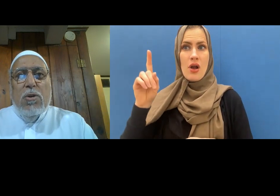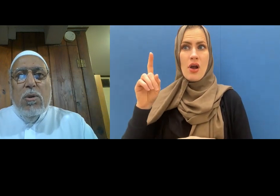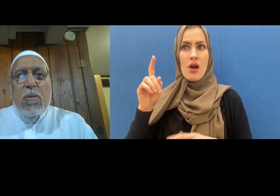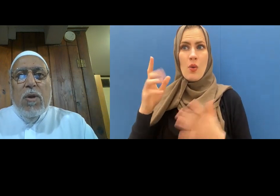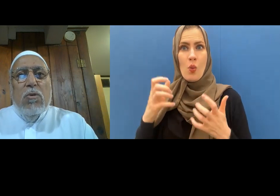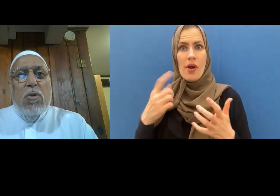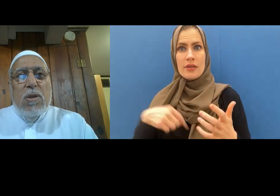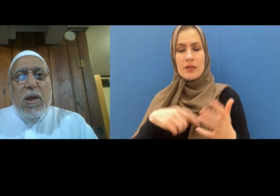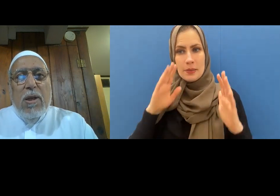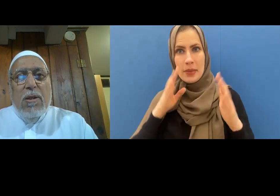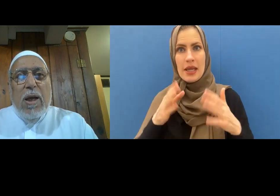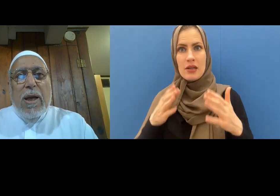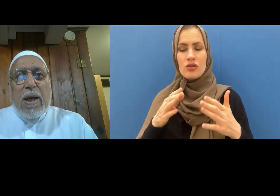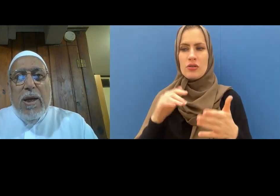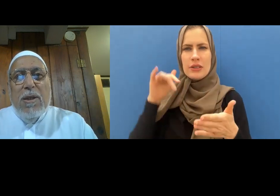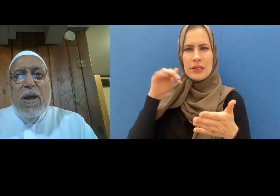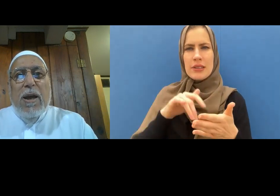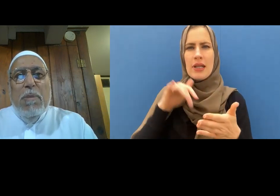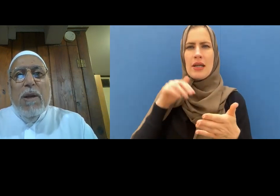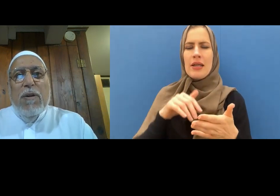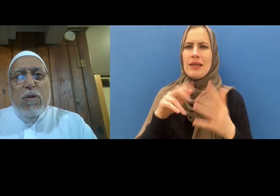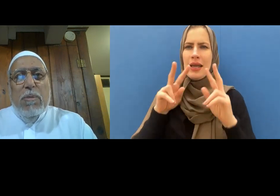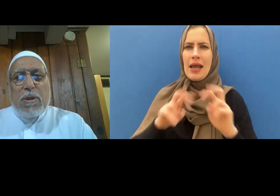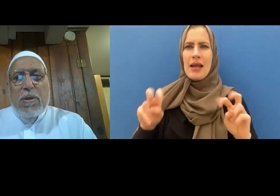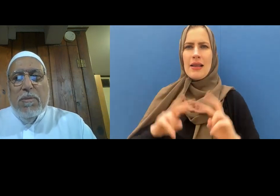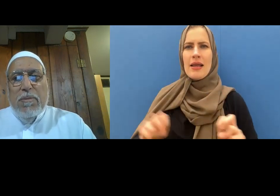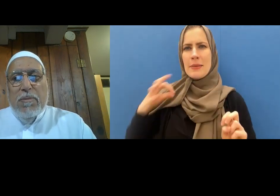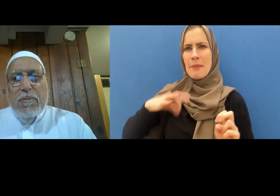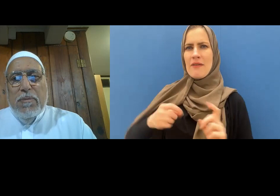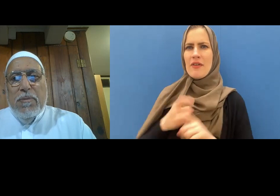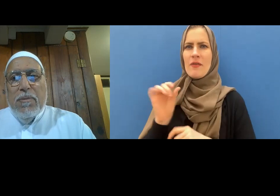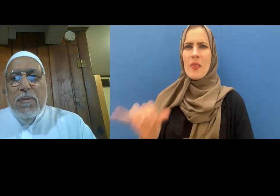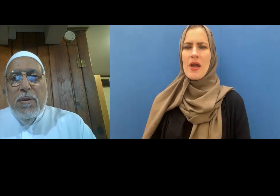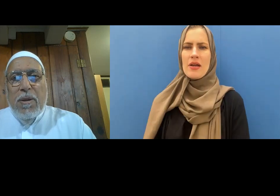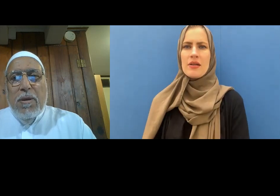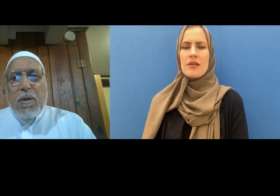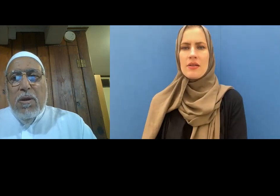attention to study it, analyze it, and benefit from it.